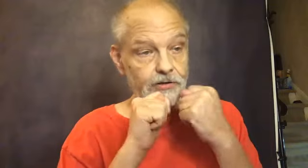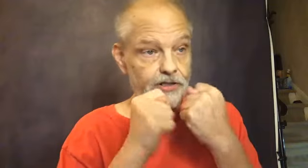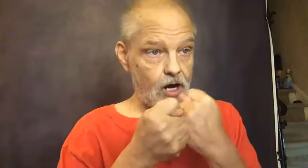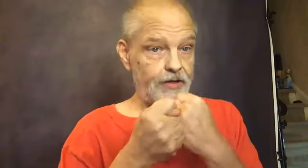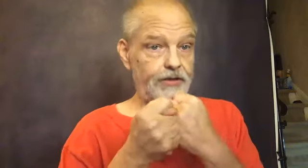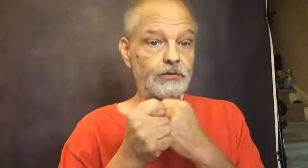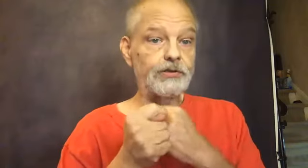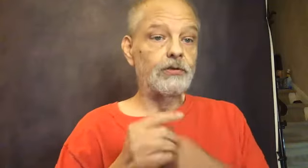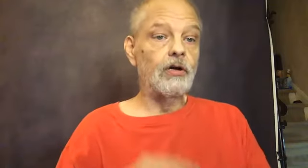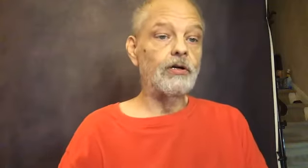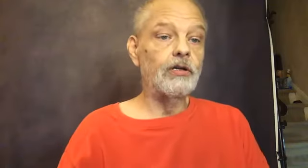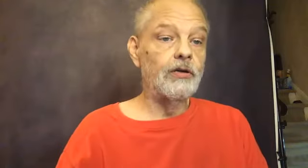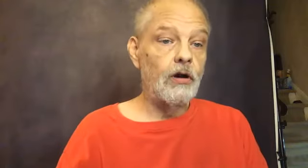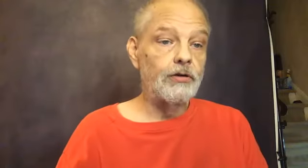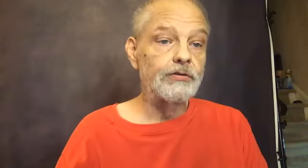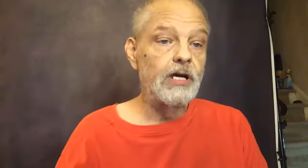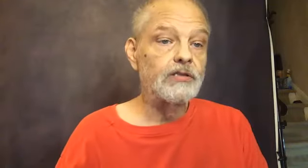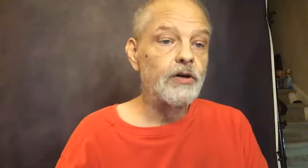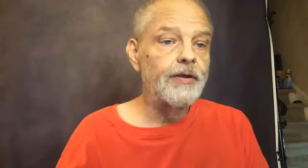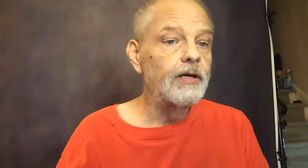Thursday, I already told you, or there are two signs. What are they?